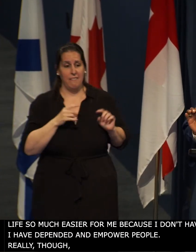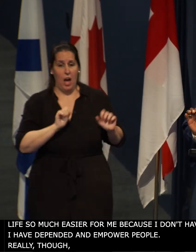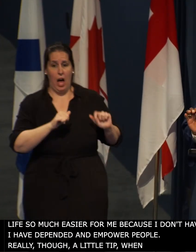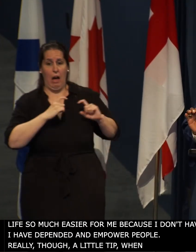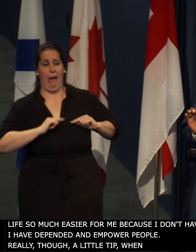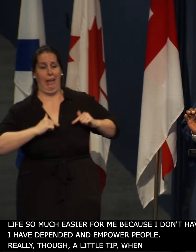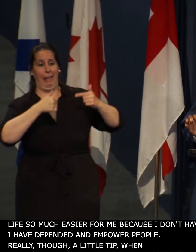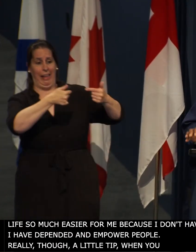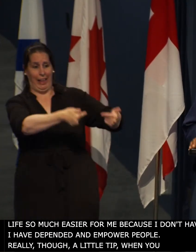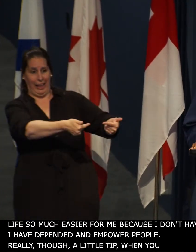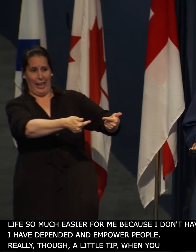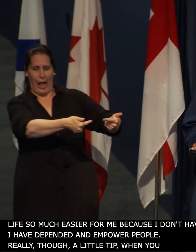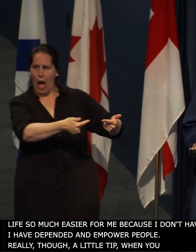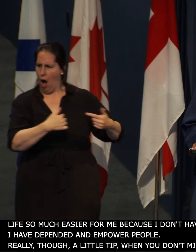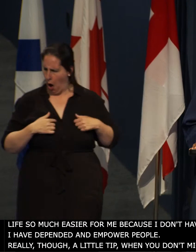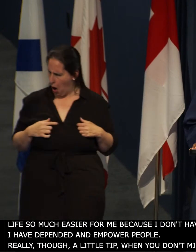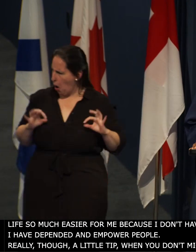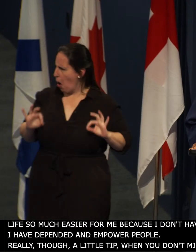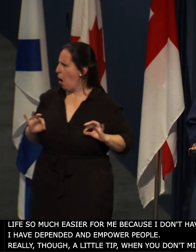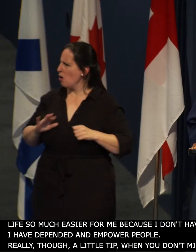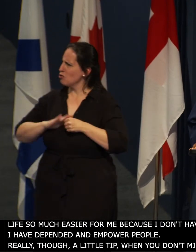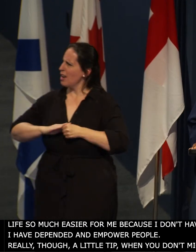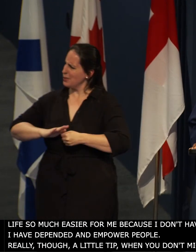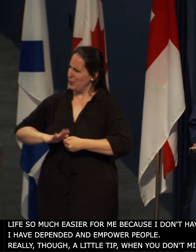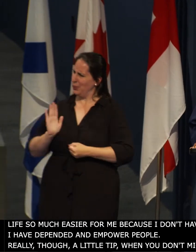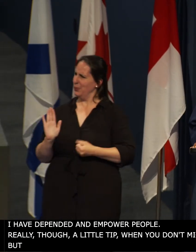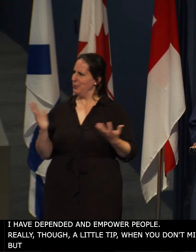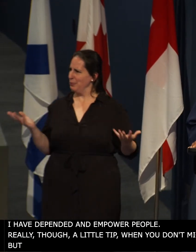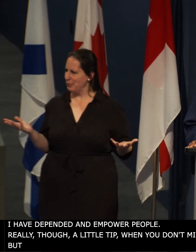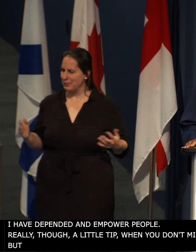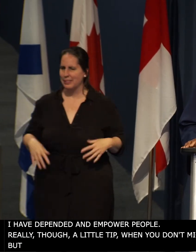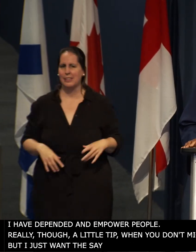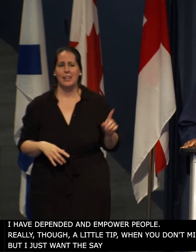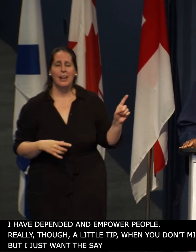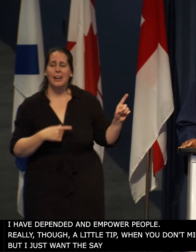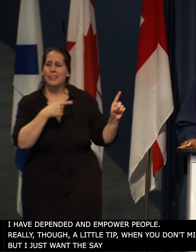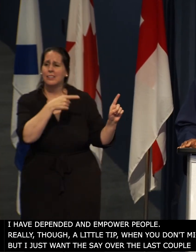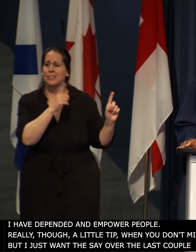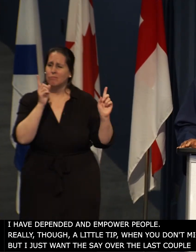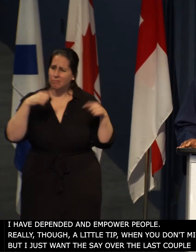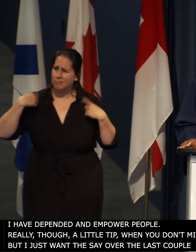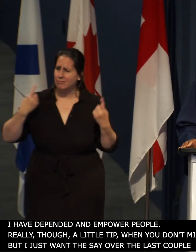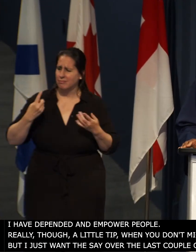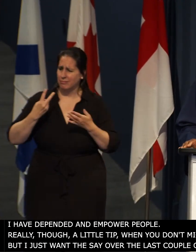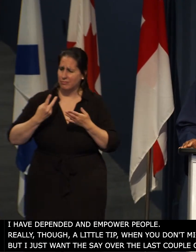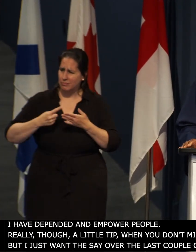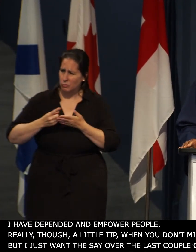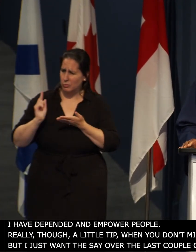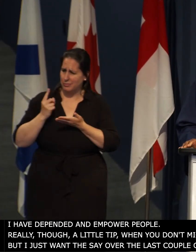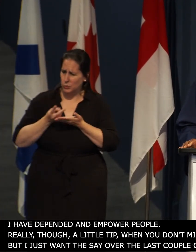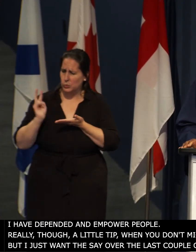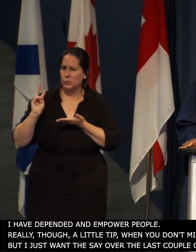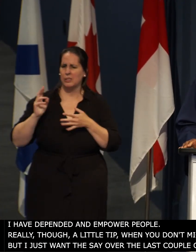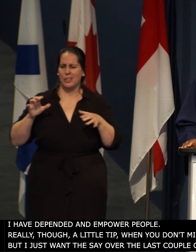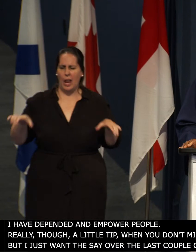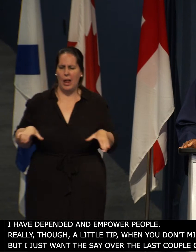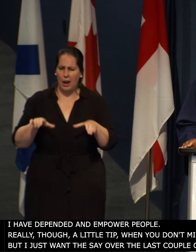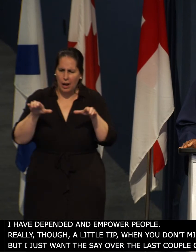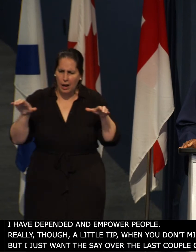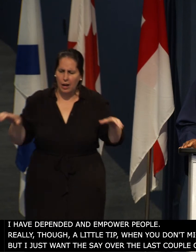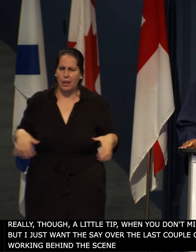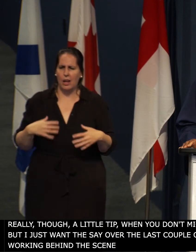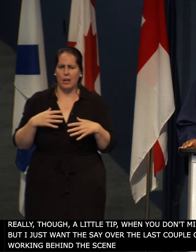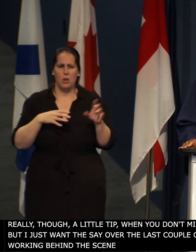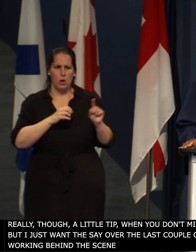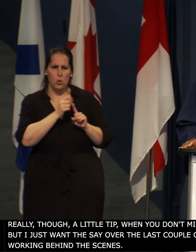good. But I just want to say over the last couple of weeks, Lisa McDougall and her team have been working behind the scenes, and